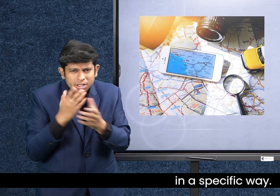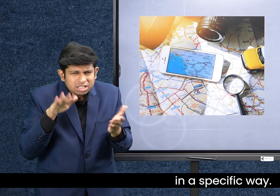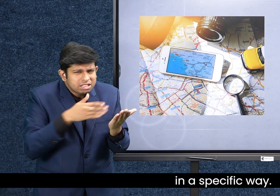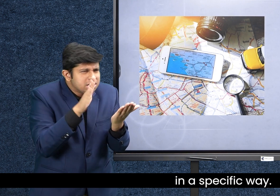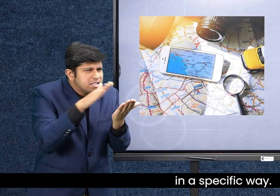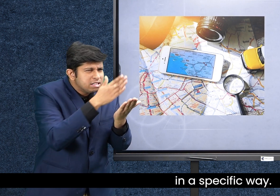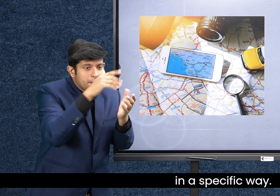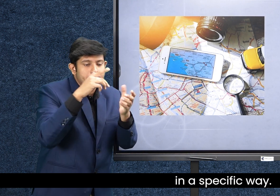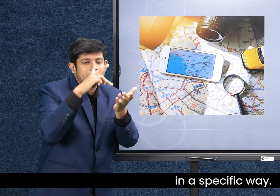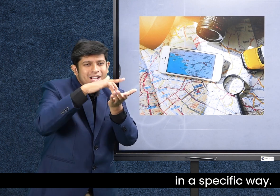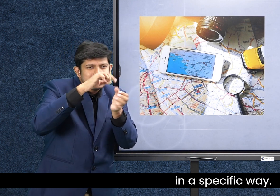way.